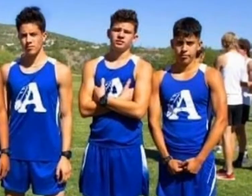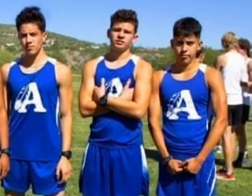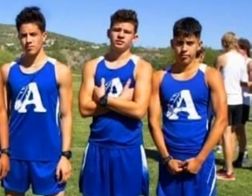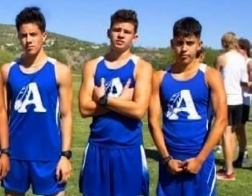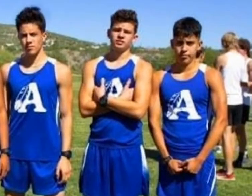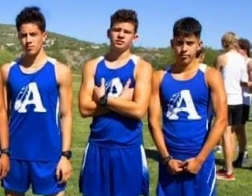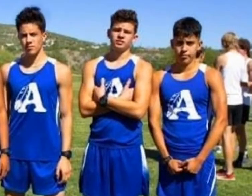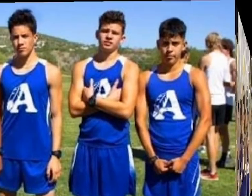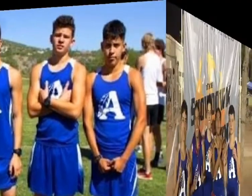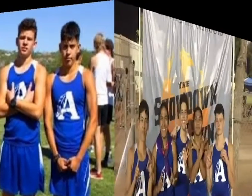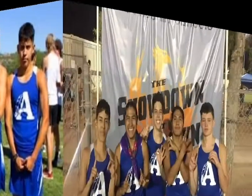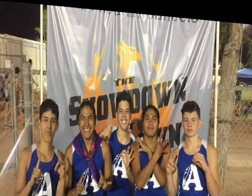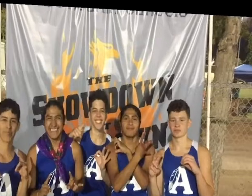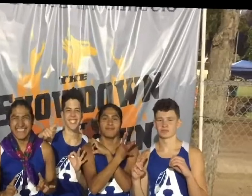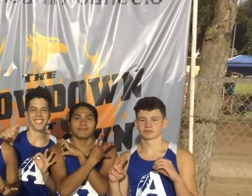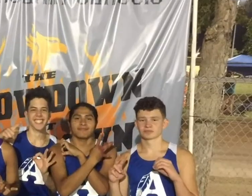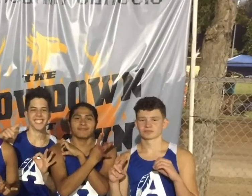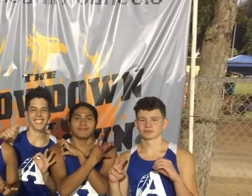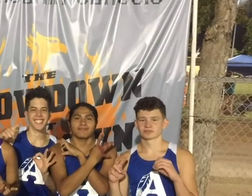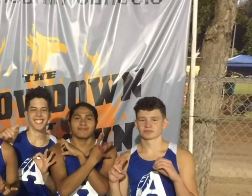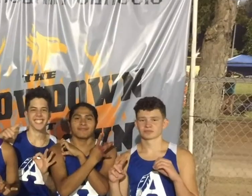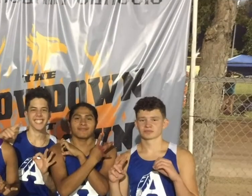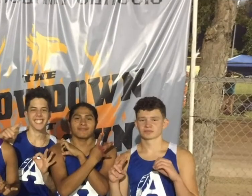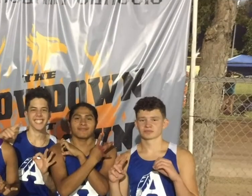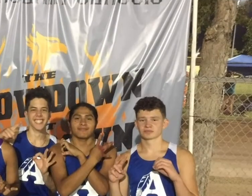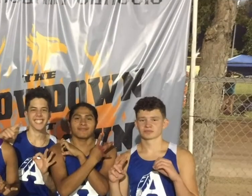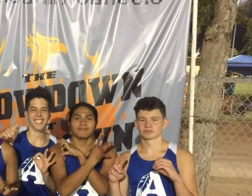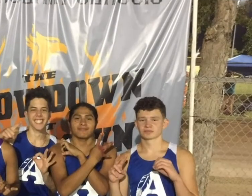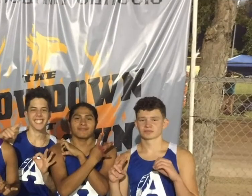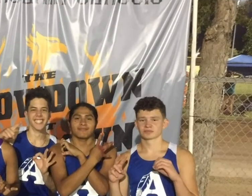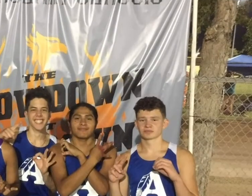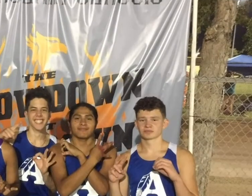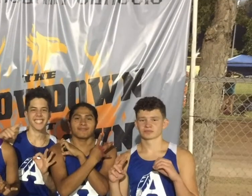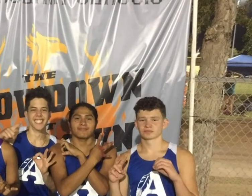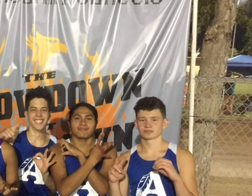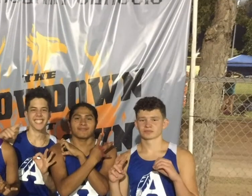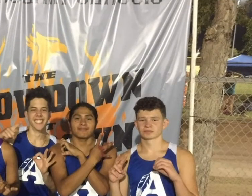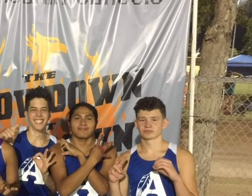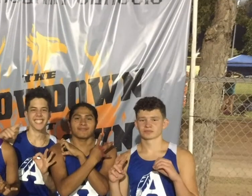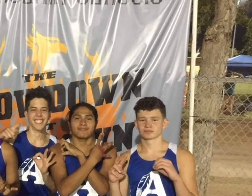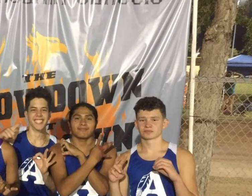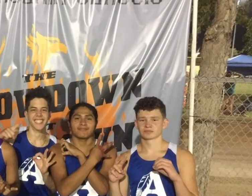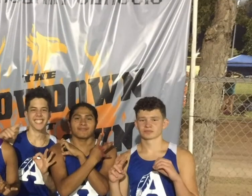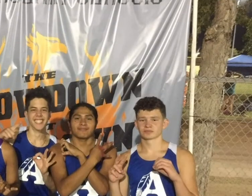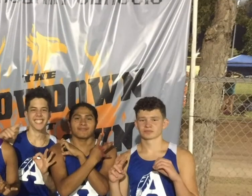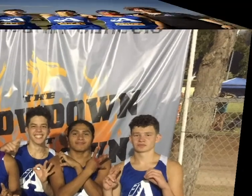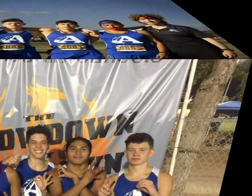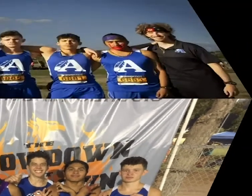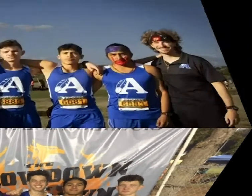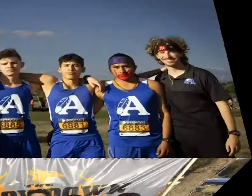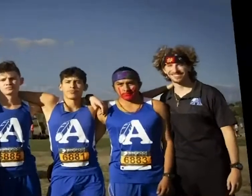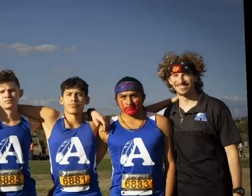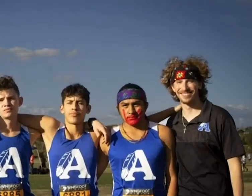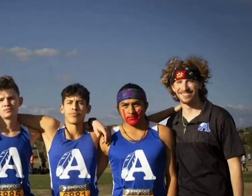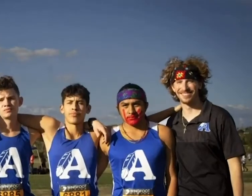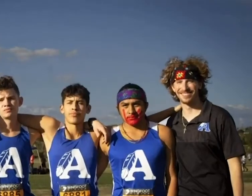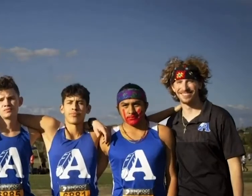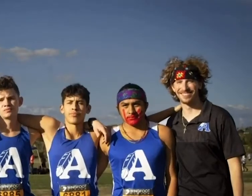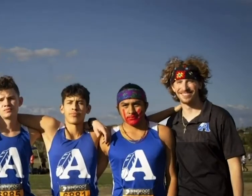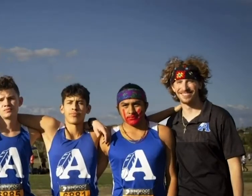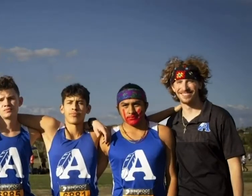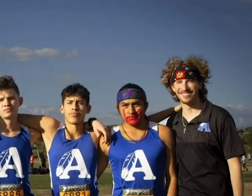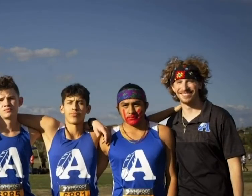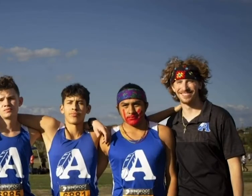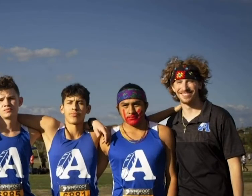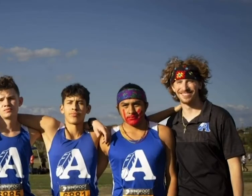the camera. 5 athletes stand making signs with their hands and smiling widely. 4 athletes and 2